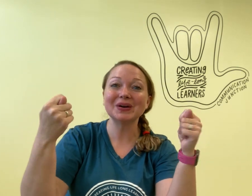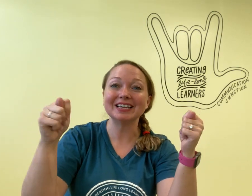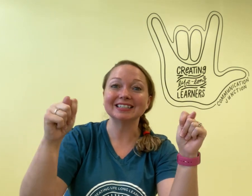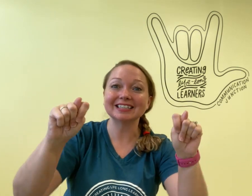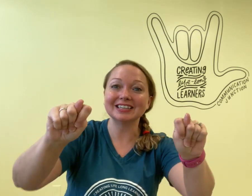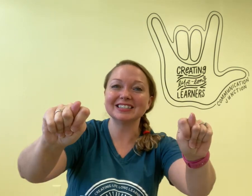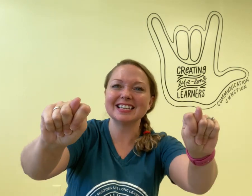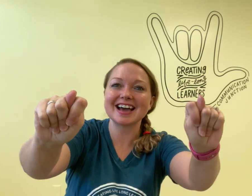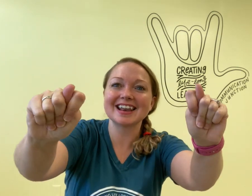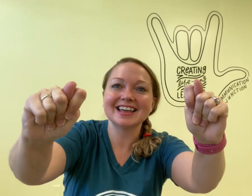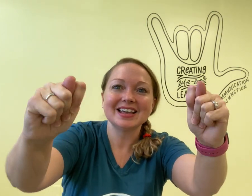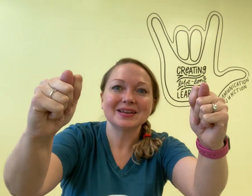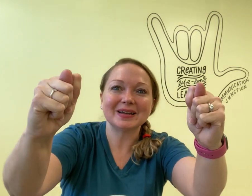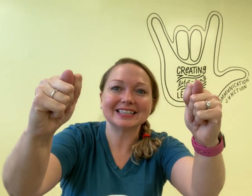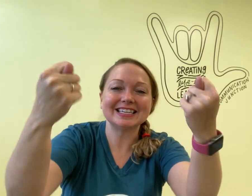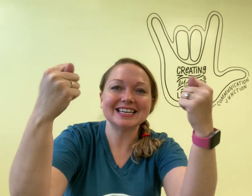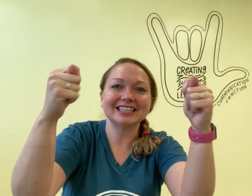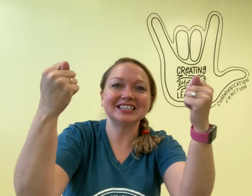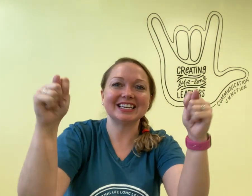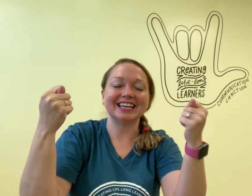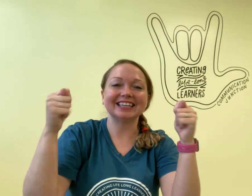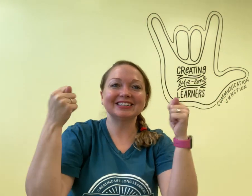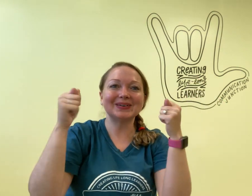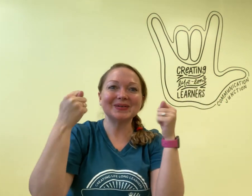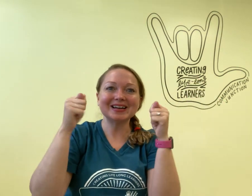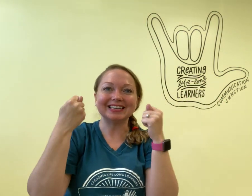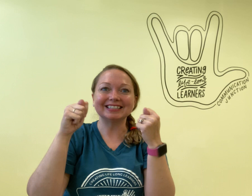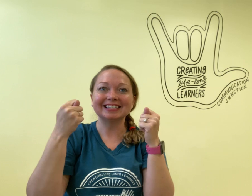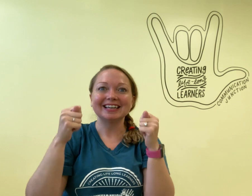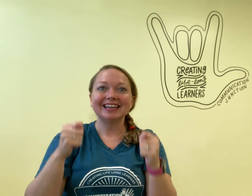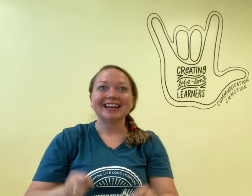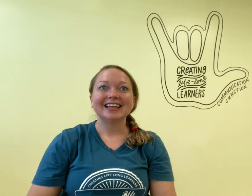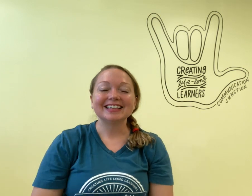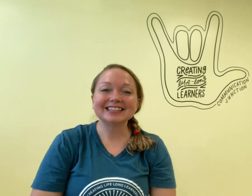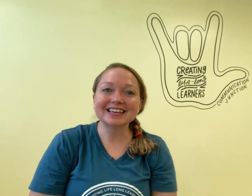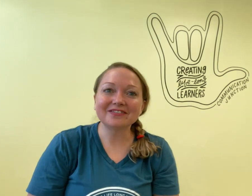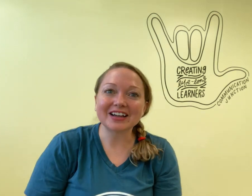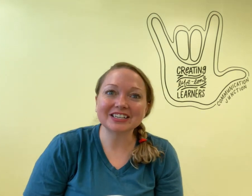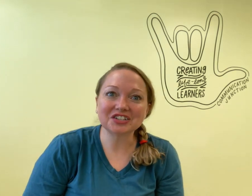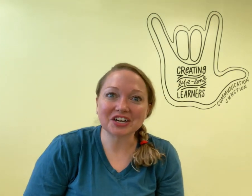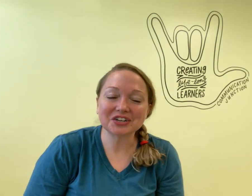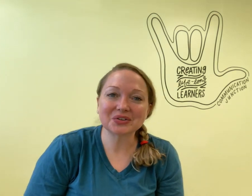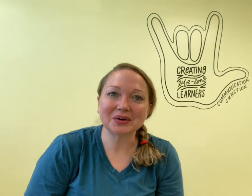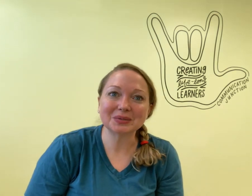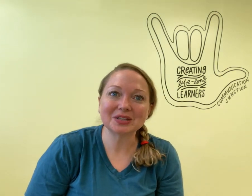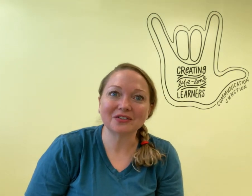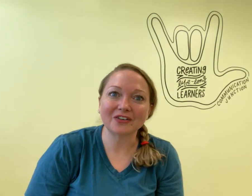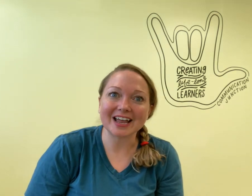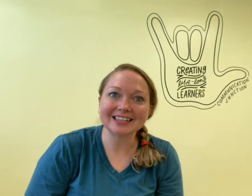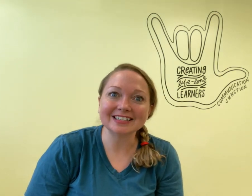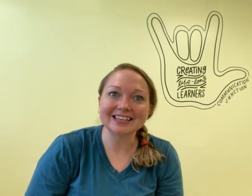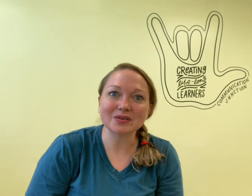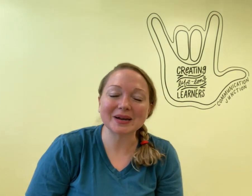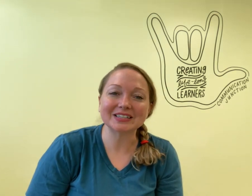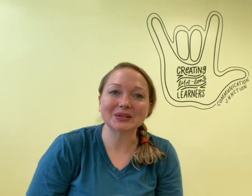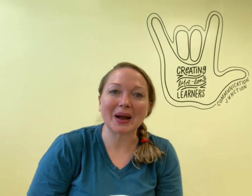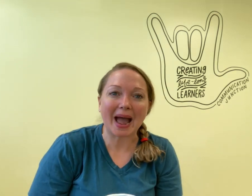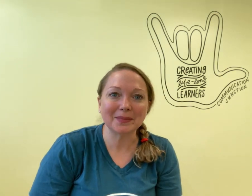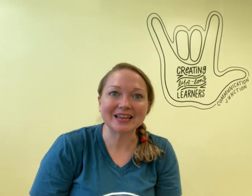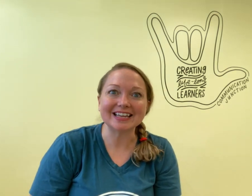Toys. Can you see that? Make a T and you shake it. Toys. Isn't that fun to share your toys with your friends? Everybody's so happy and